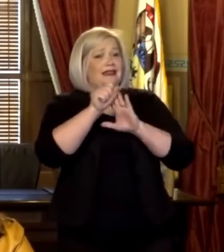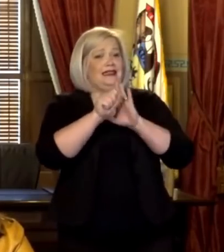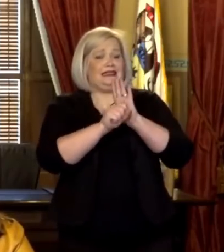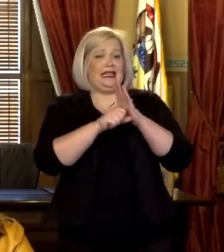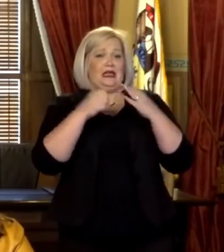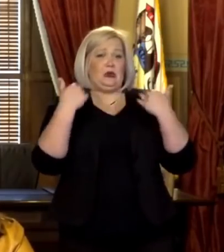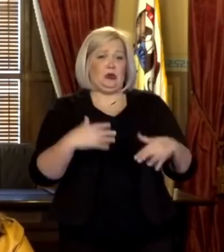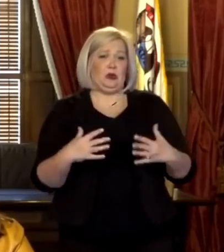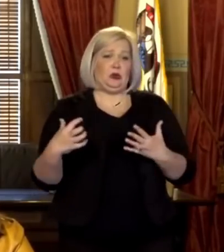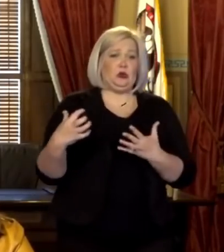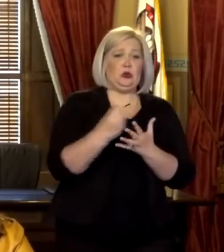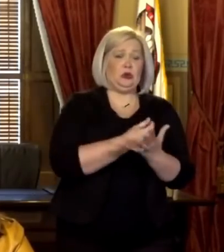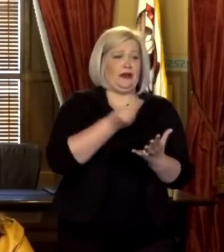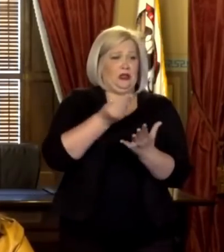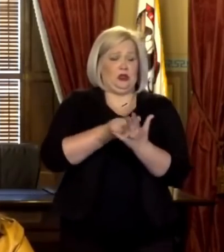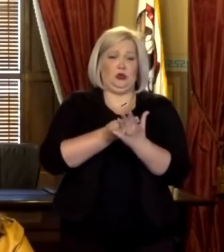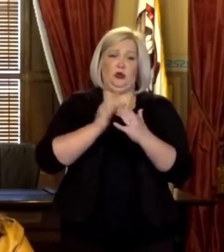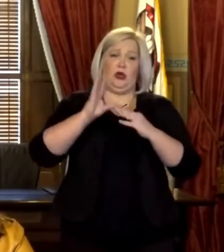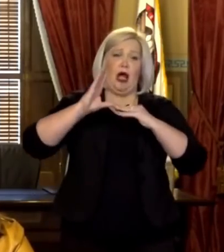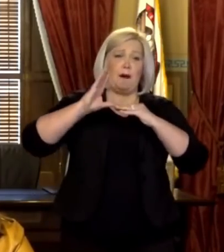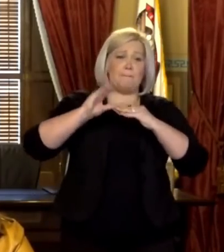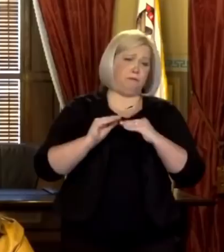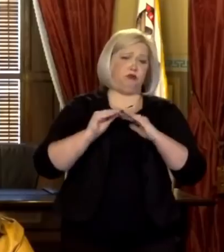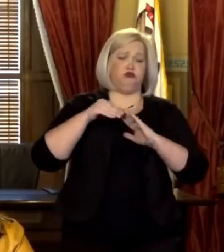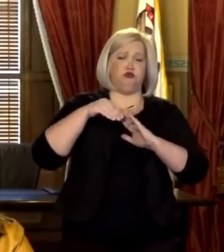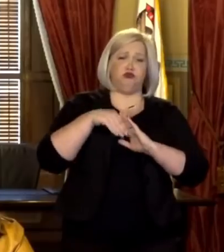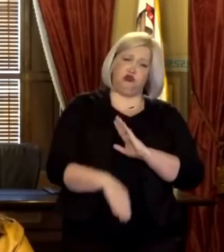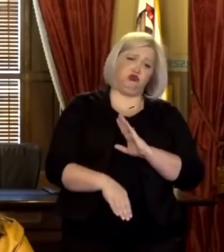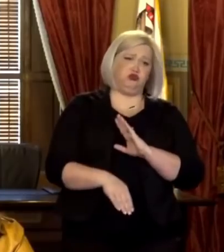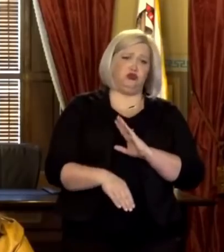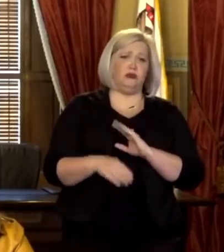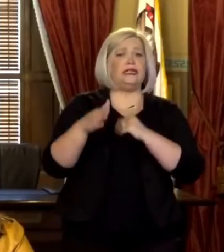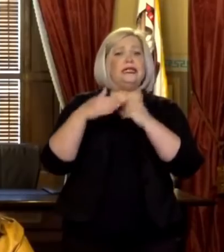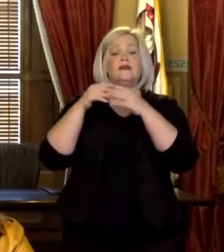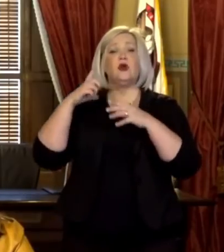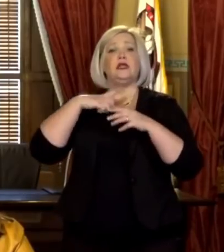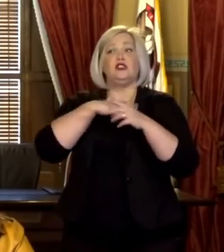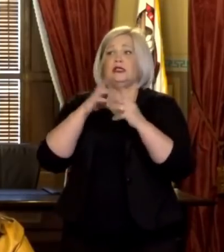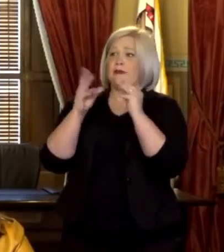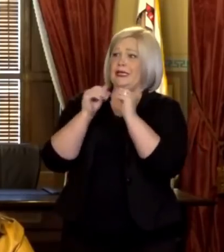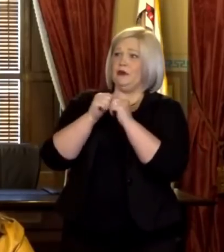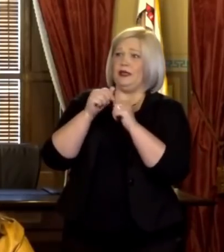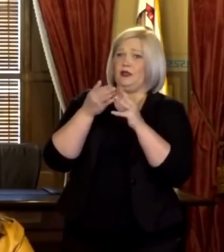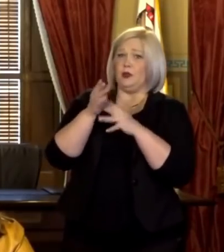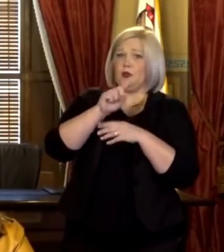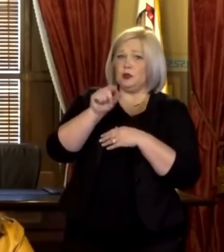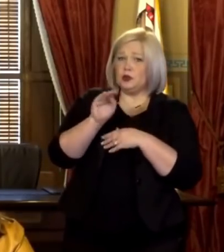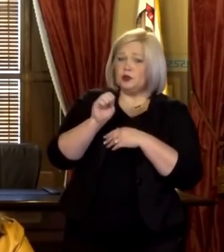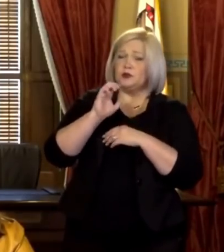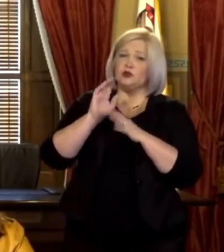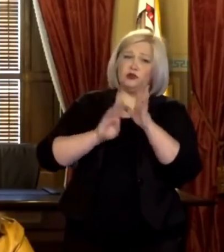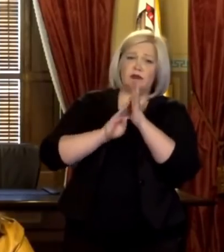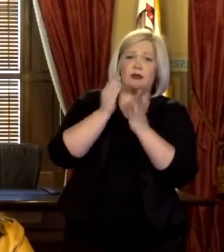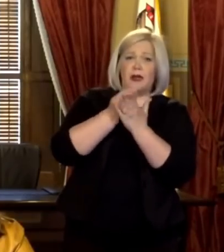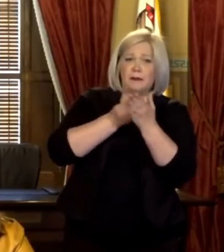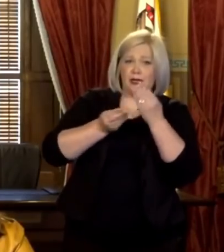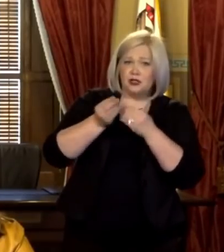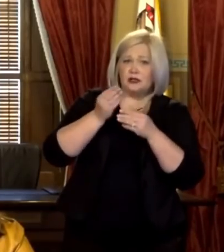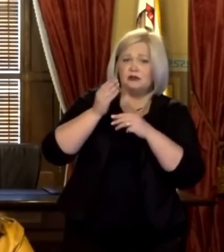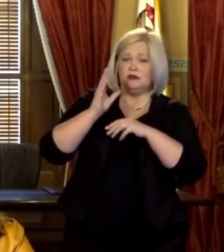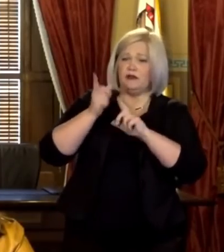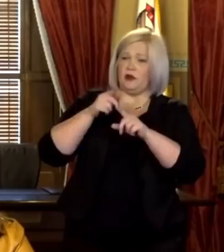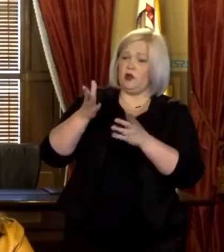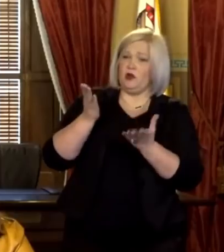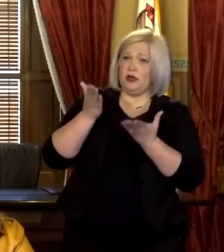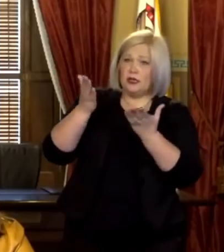hit on revenue, even as legislators are meeting by Zoom trying to put together a budget based on your